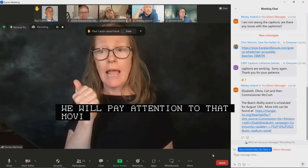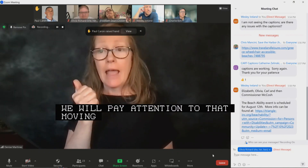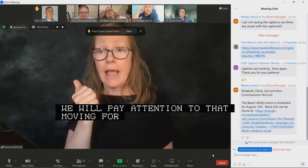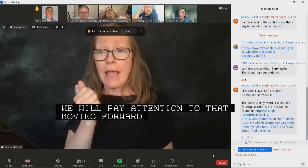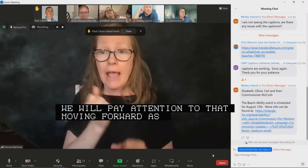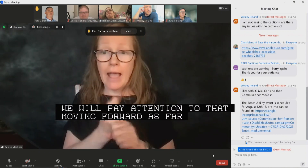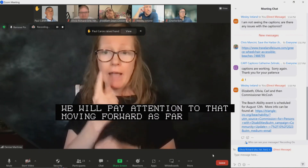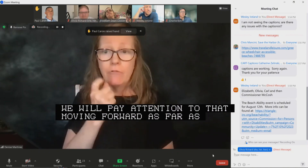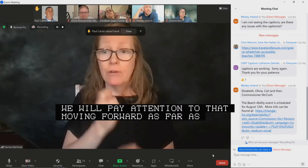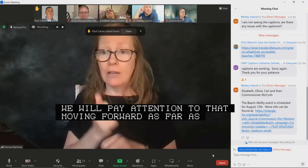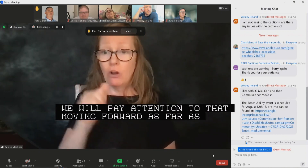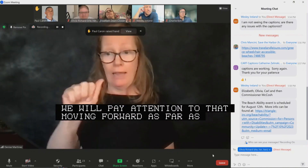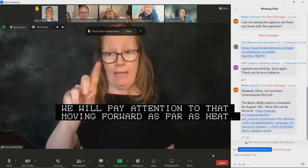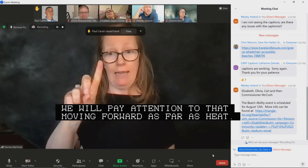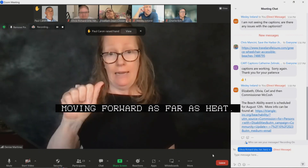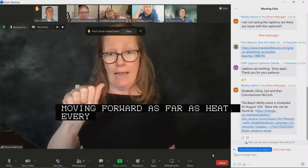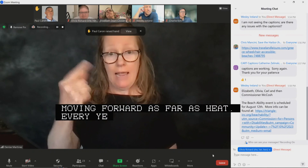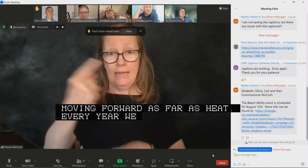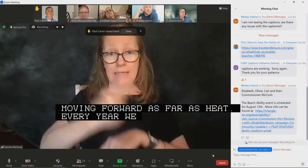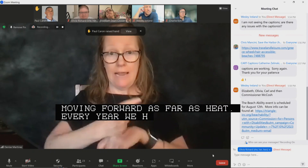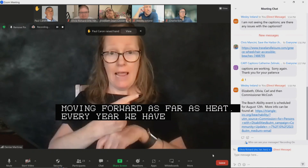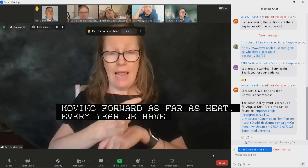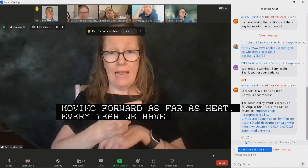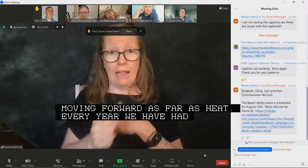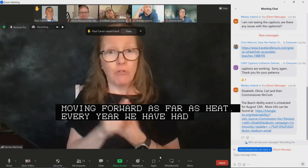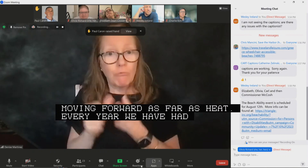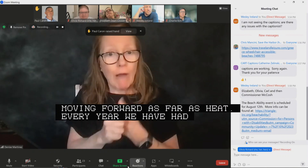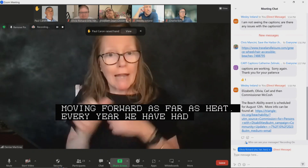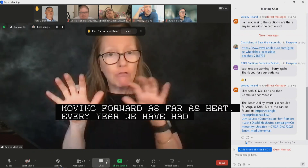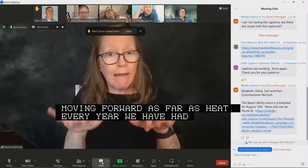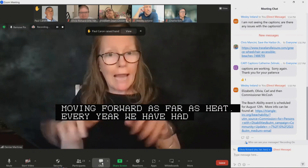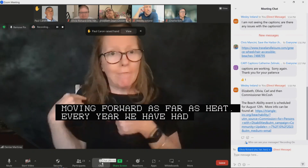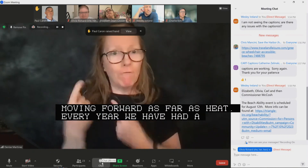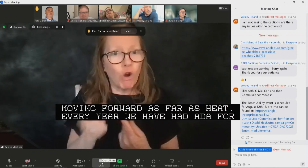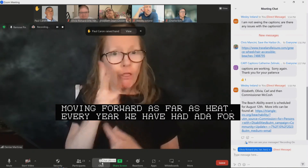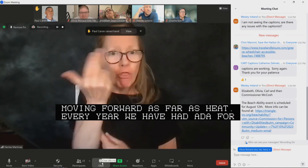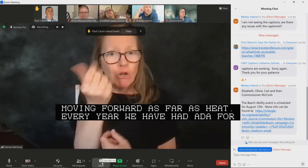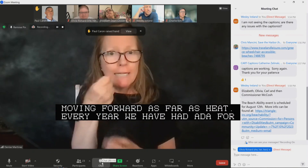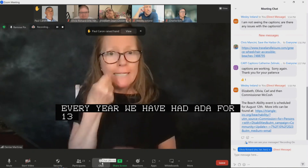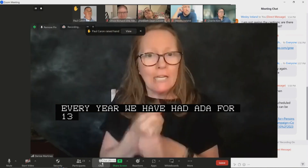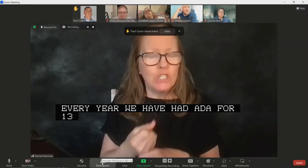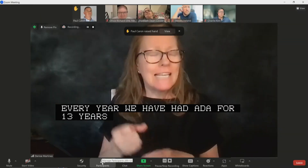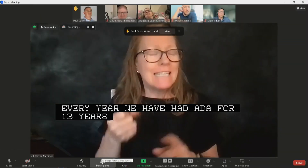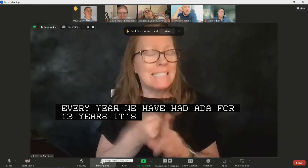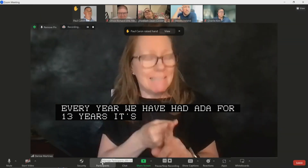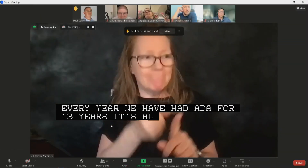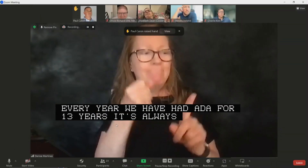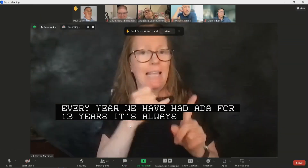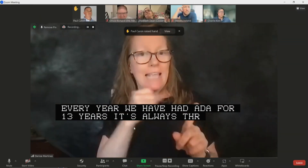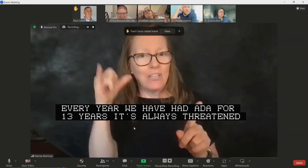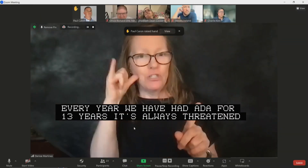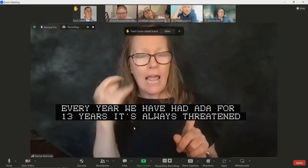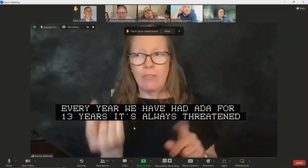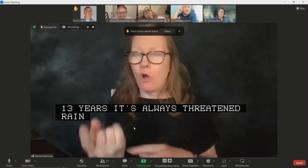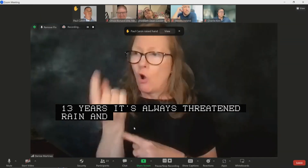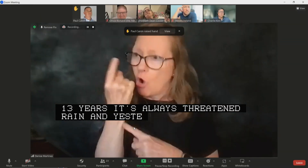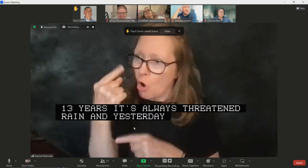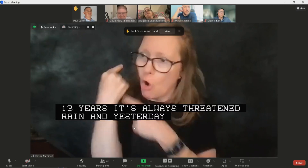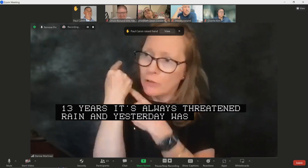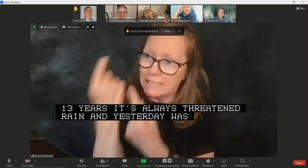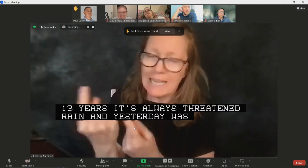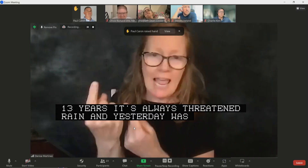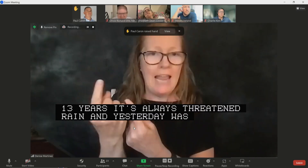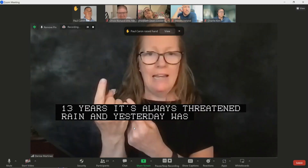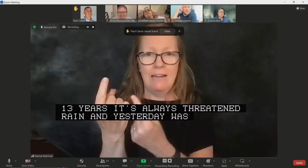ADA Day for the last 13 years, it's always threatened rain. And yesterday was like the only date I remember that hasn't threatened to rain, but it